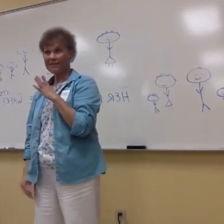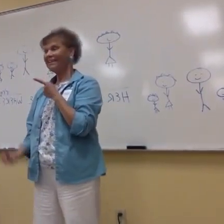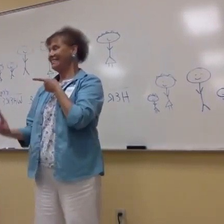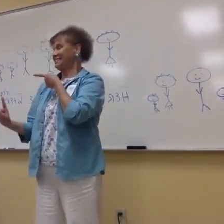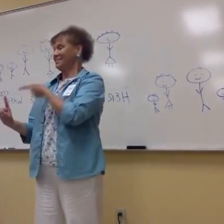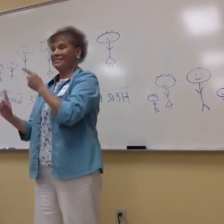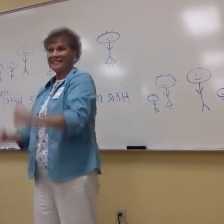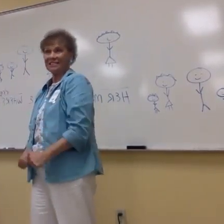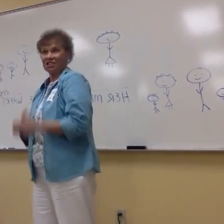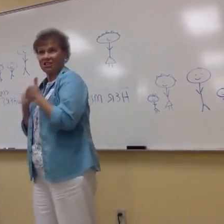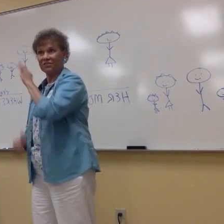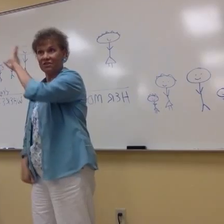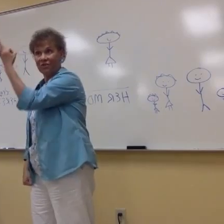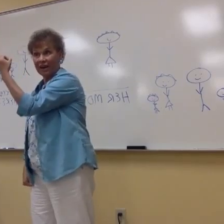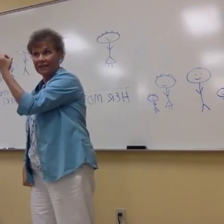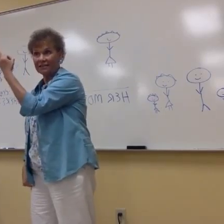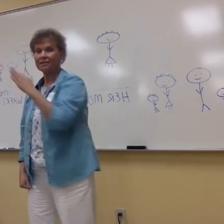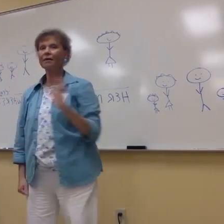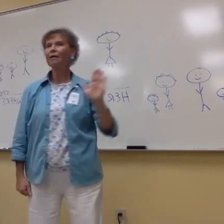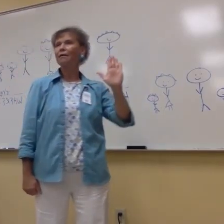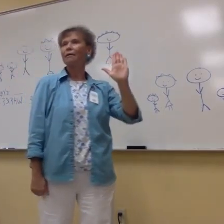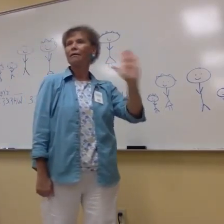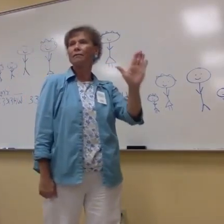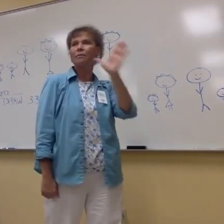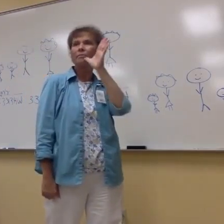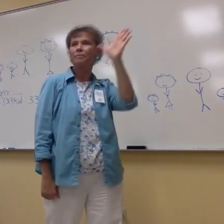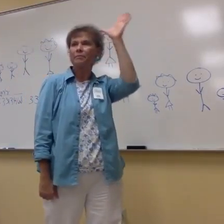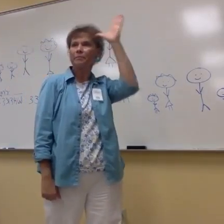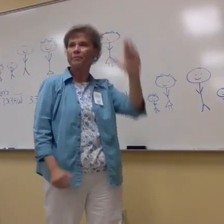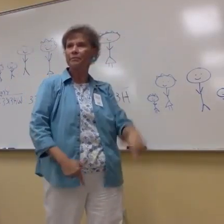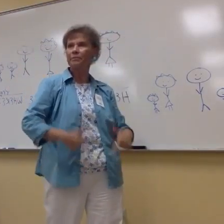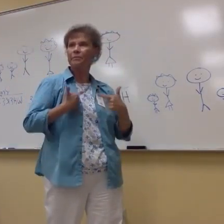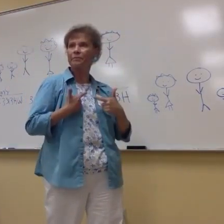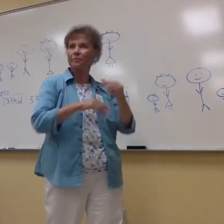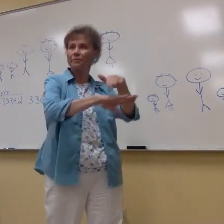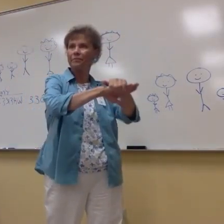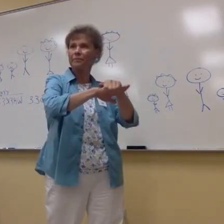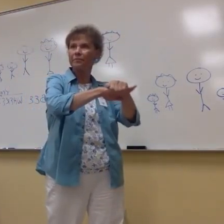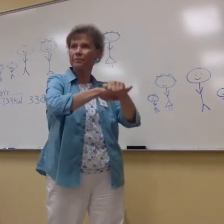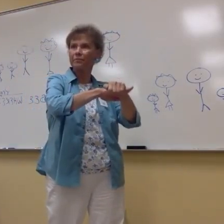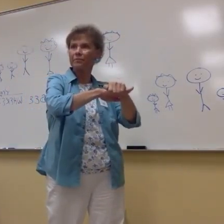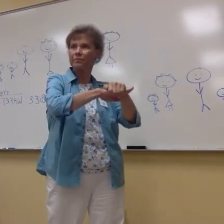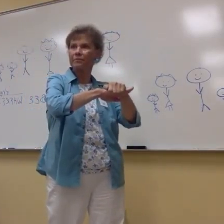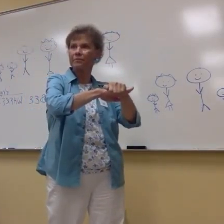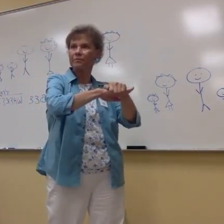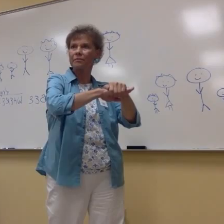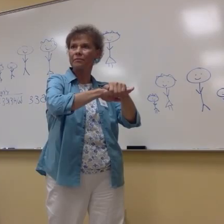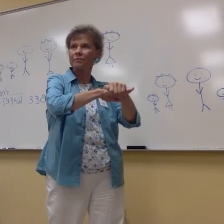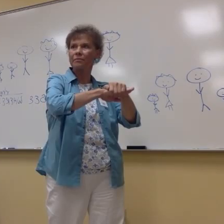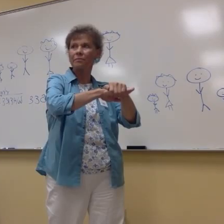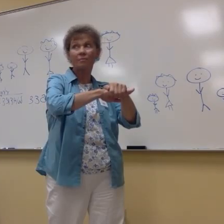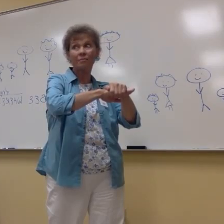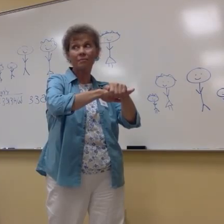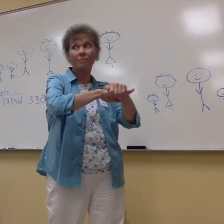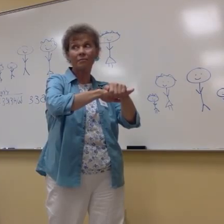I like her, the person, not her something she has. Her purse, her